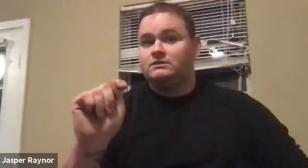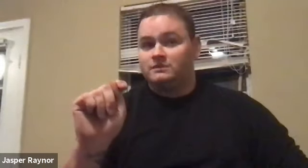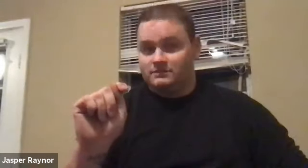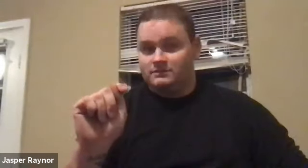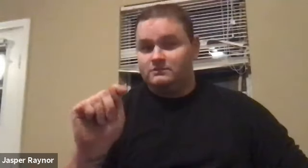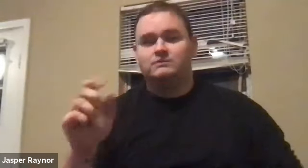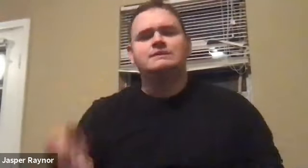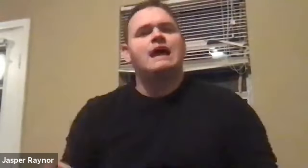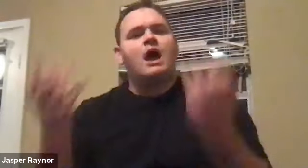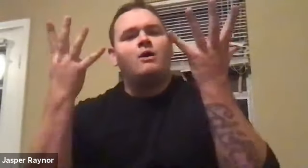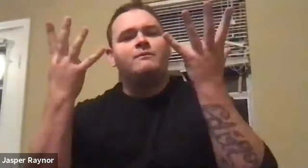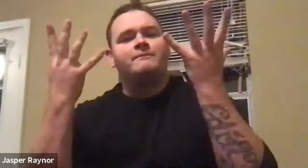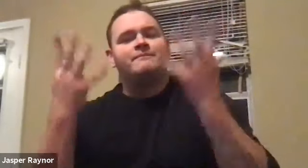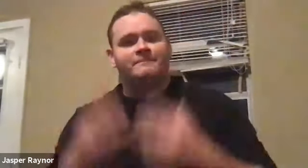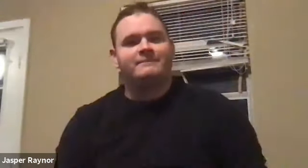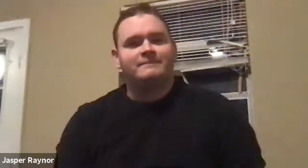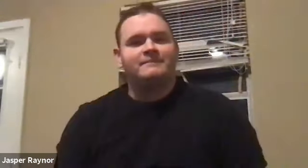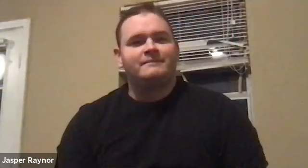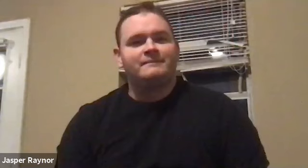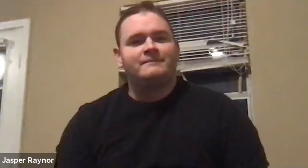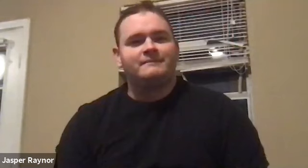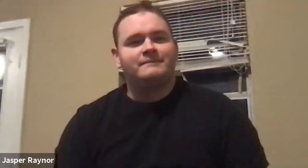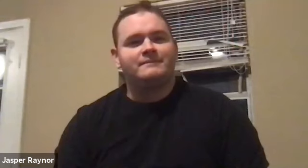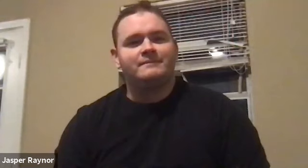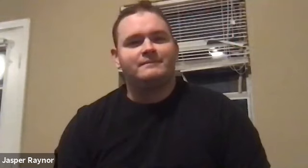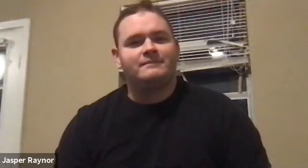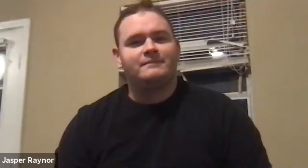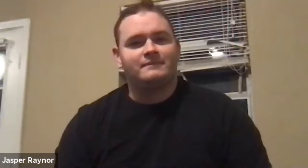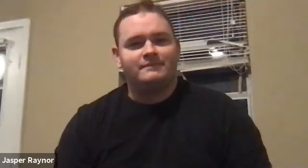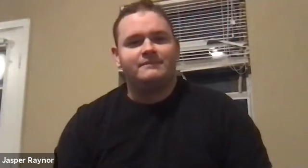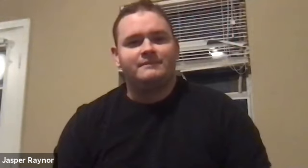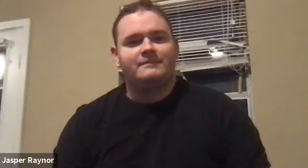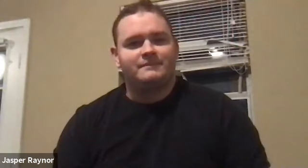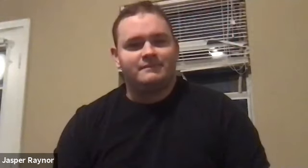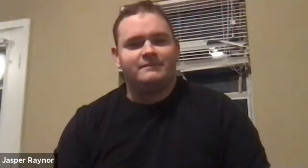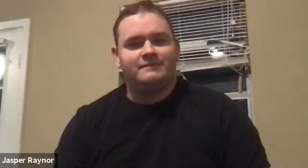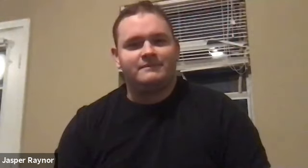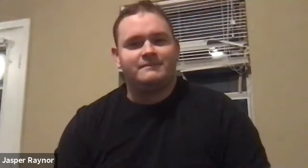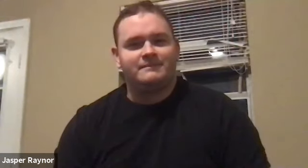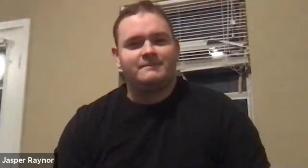bathroom, toilet, whatever. How many? Mhm.